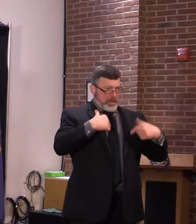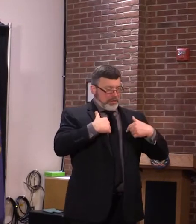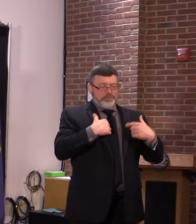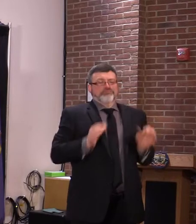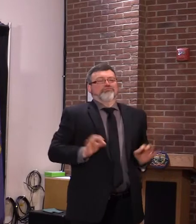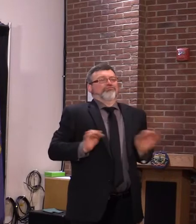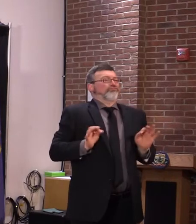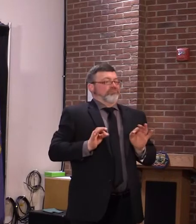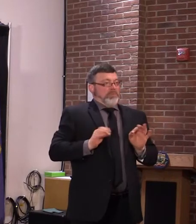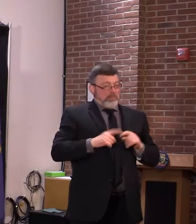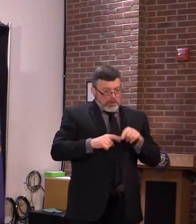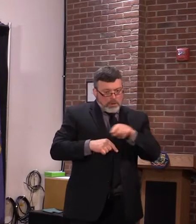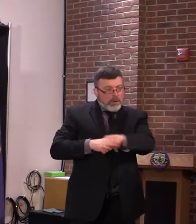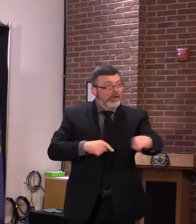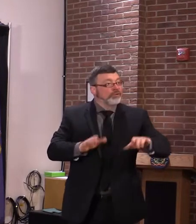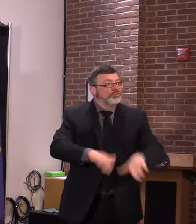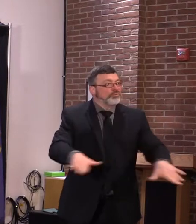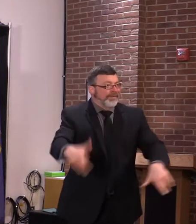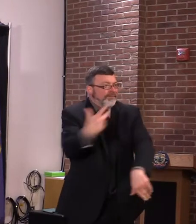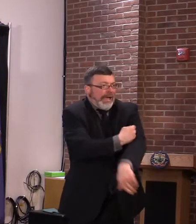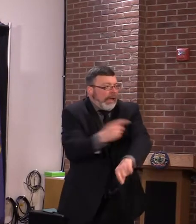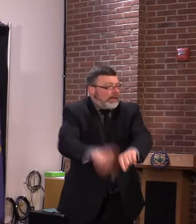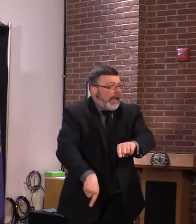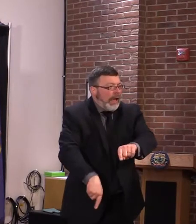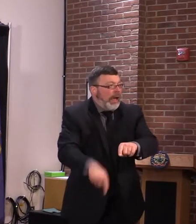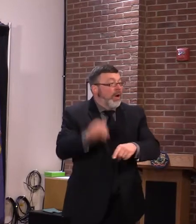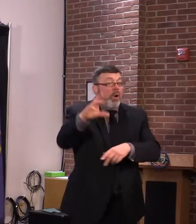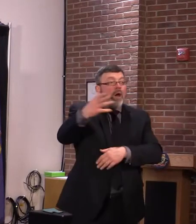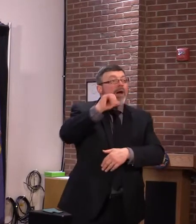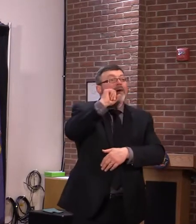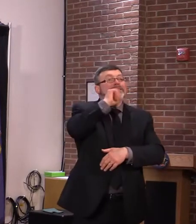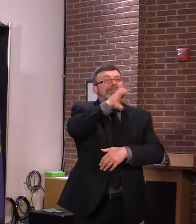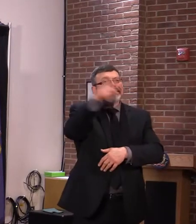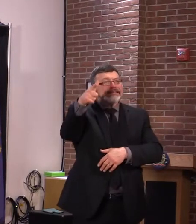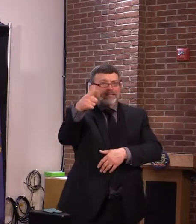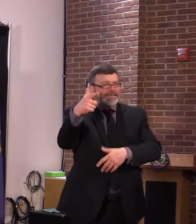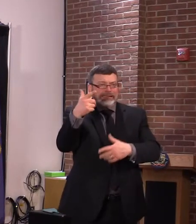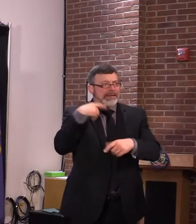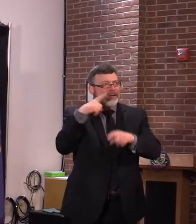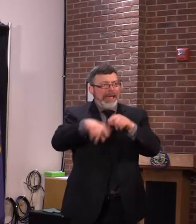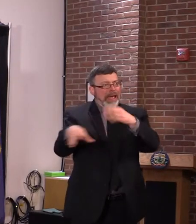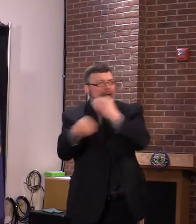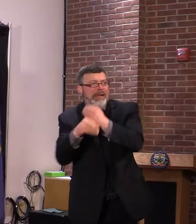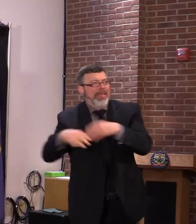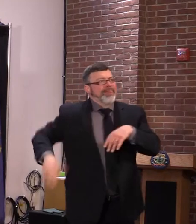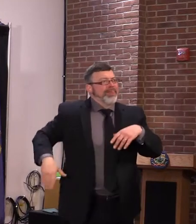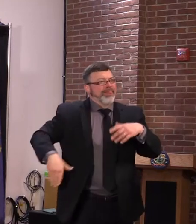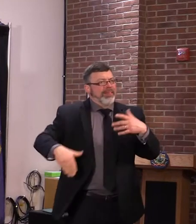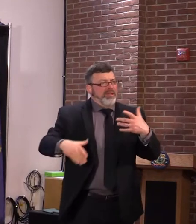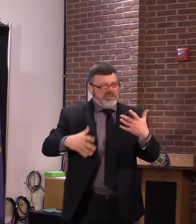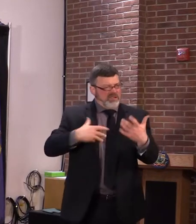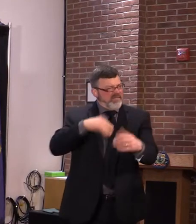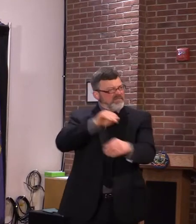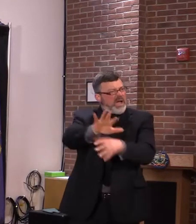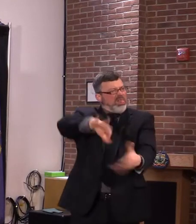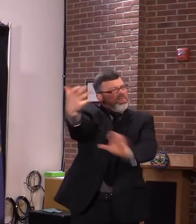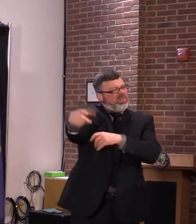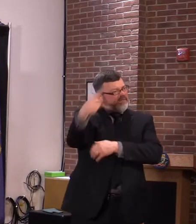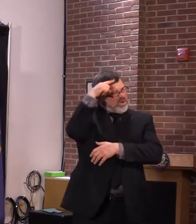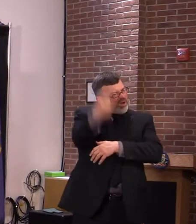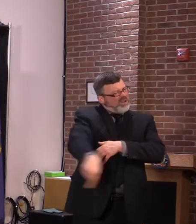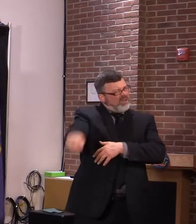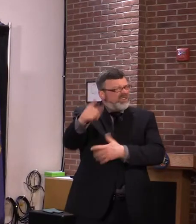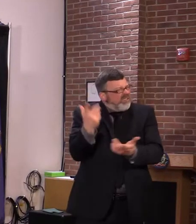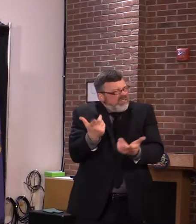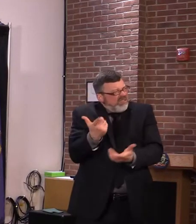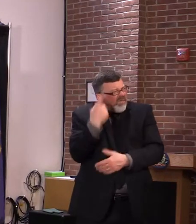No one wants to be sick now. Even milder COVID symptoms can be miserable for some. And the inconveniences of